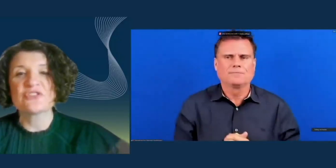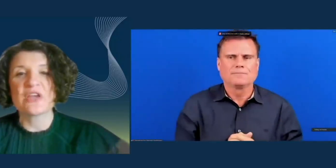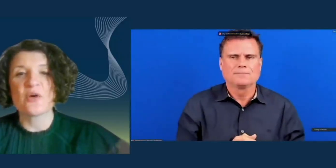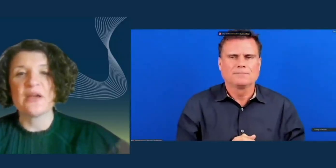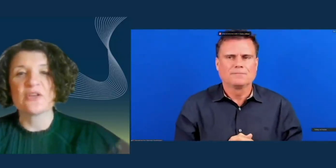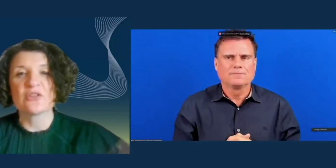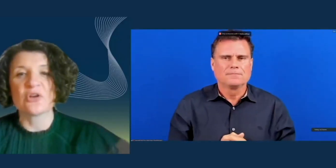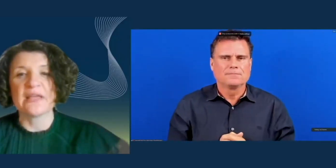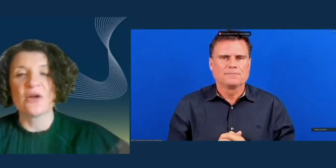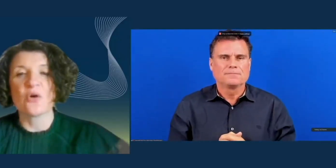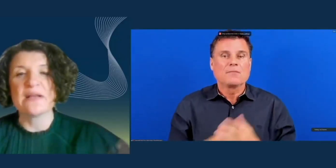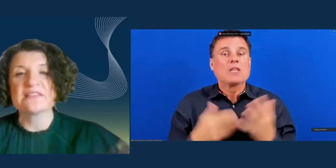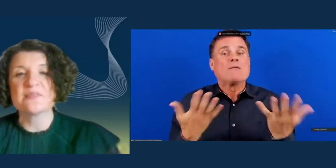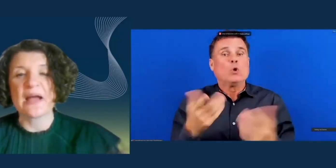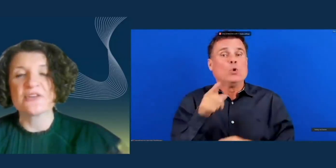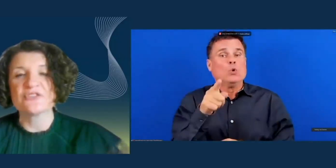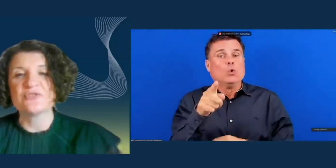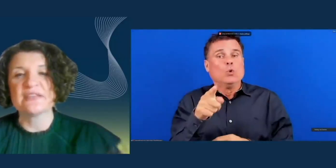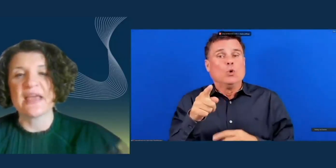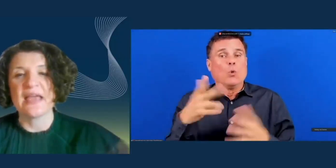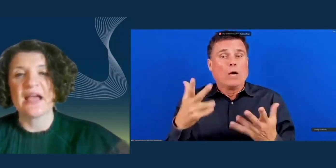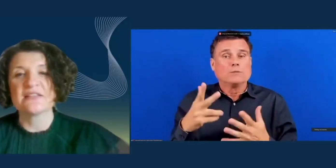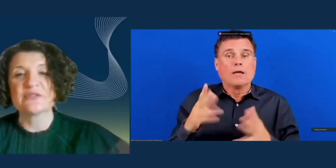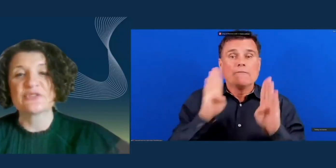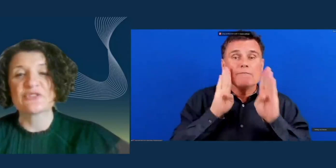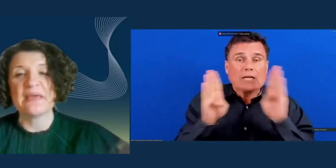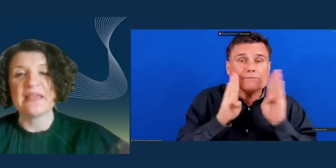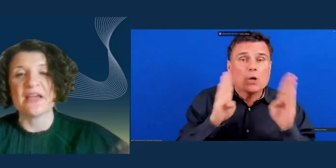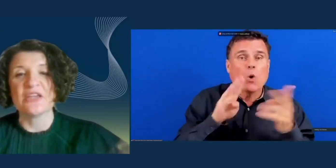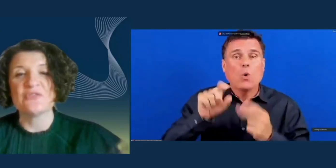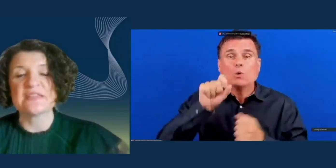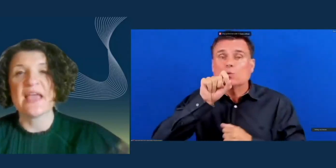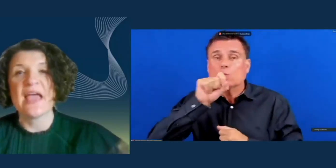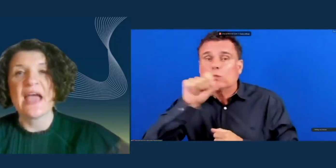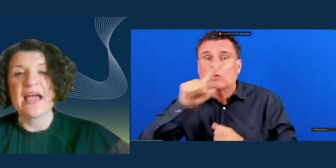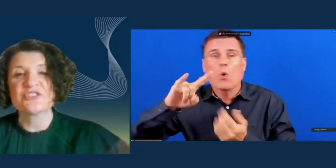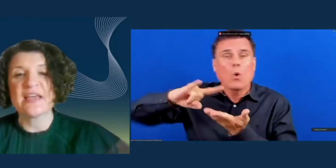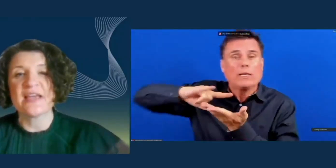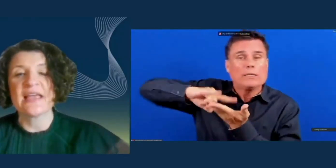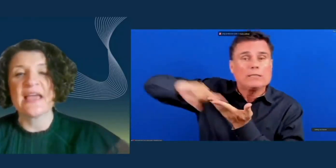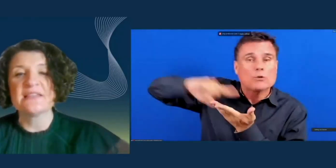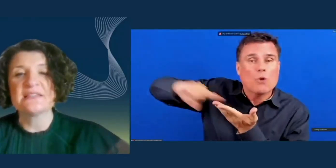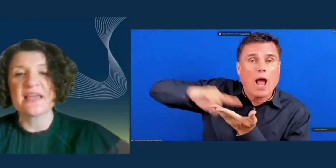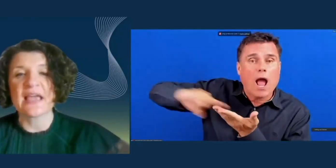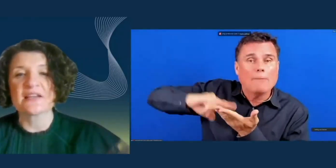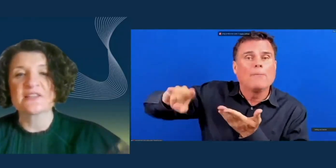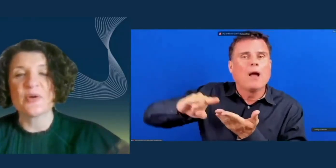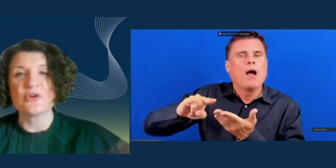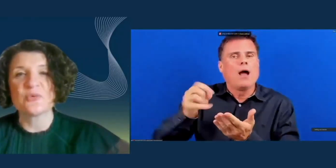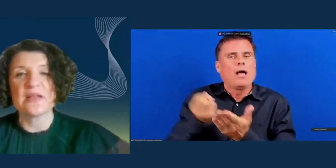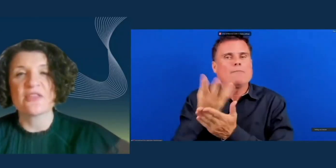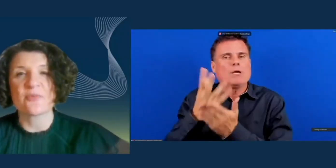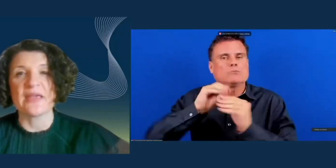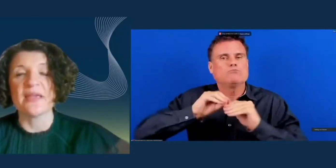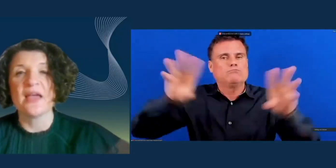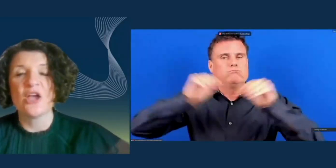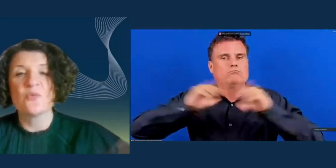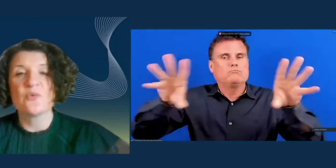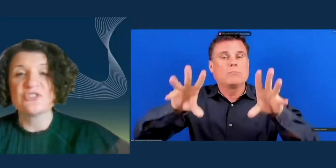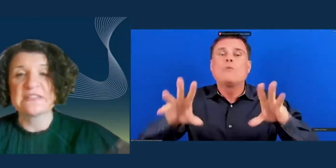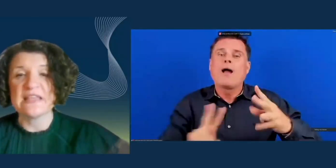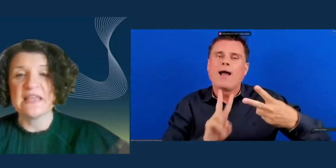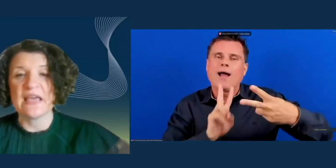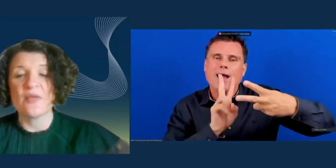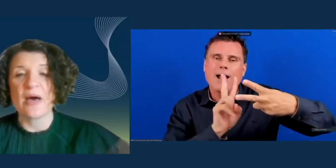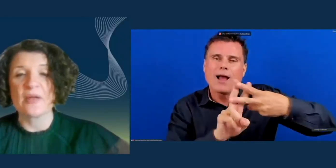to share what you're learning or what inspires you today on social media using hashtag EdTech Expo 23, which